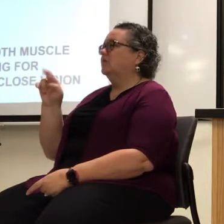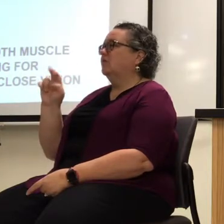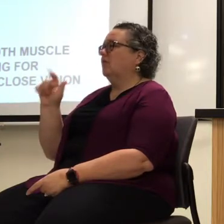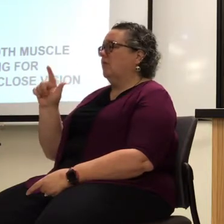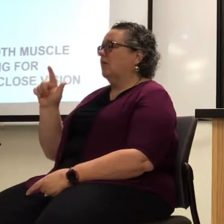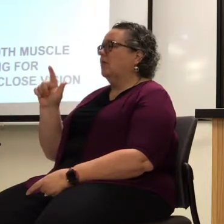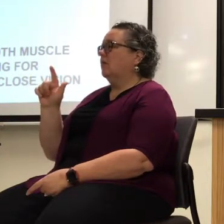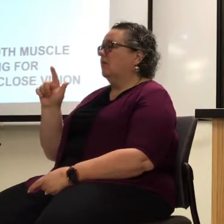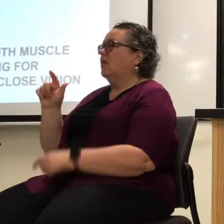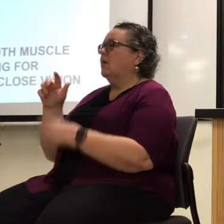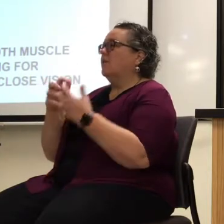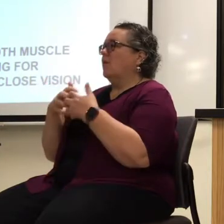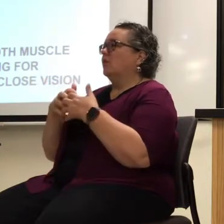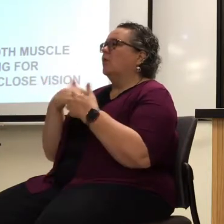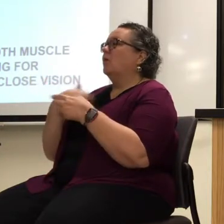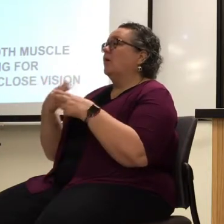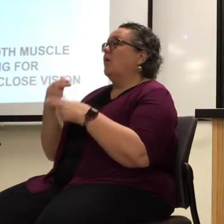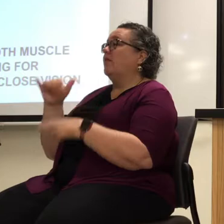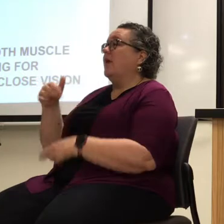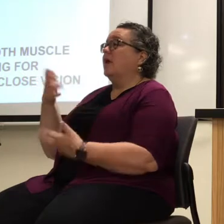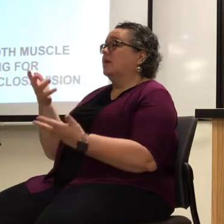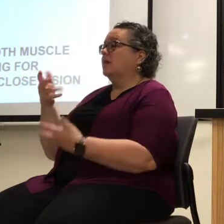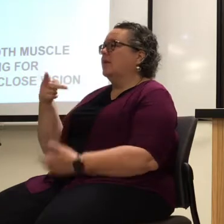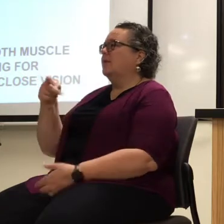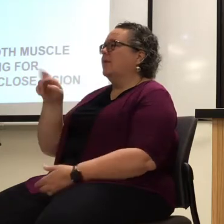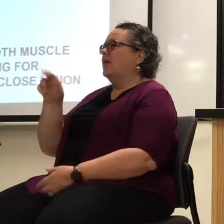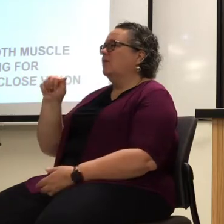We call that parasympathetic.